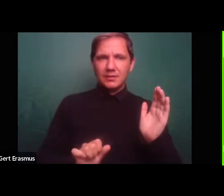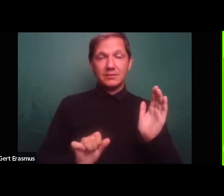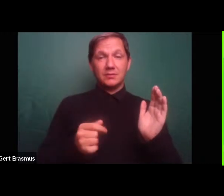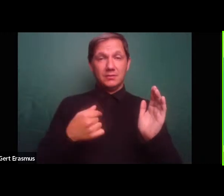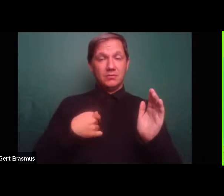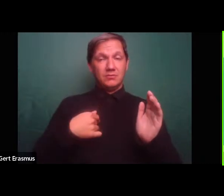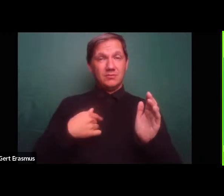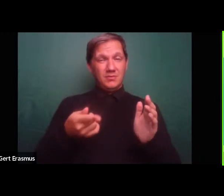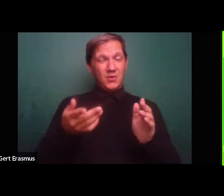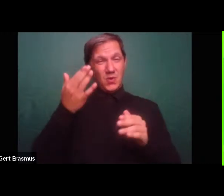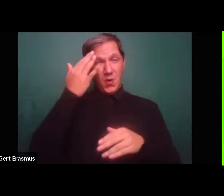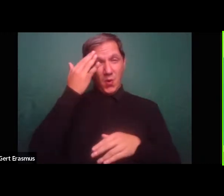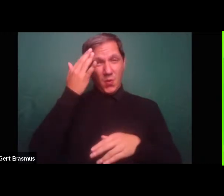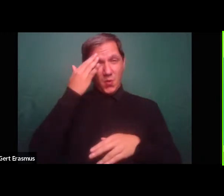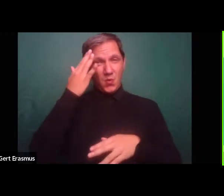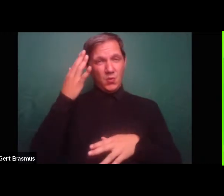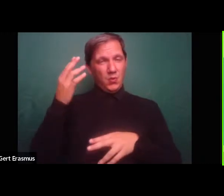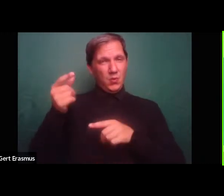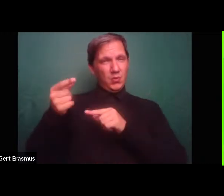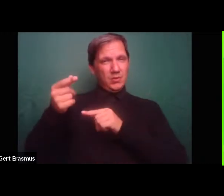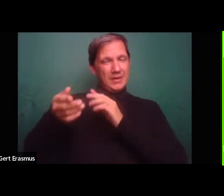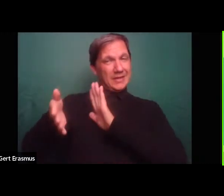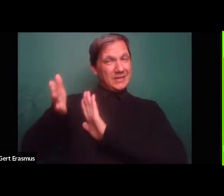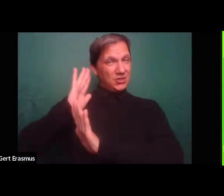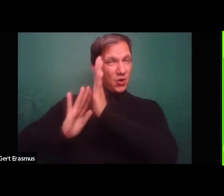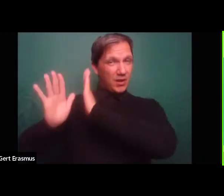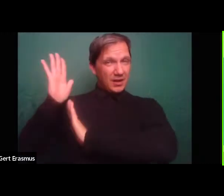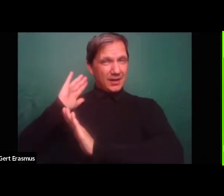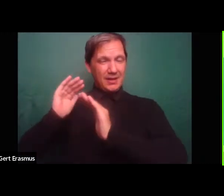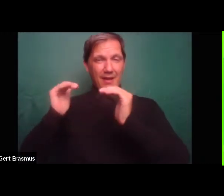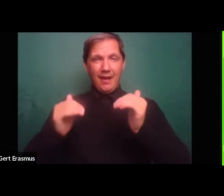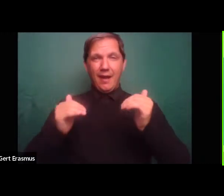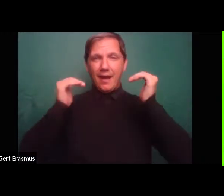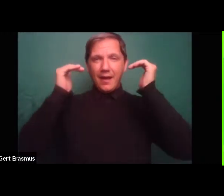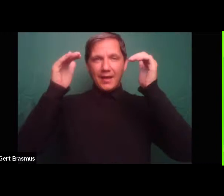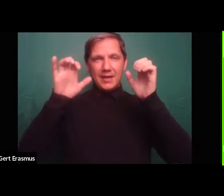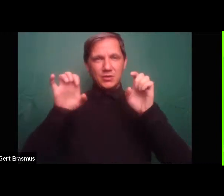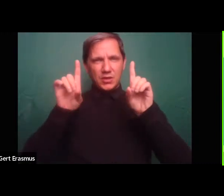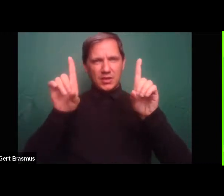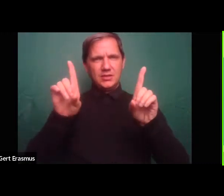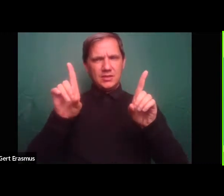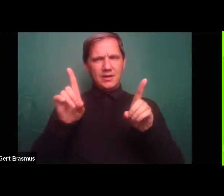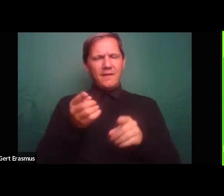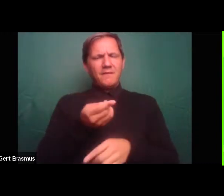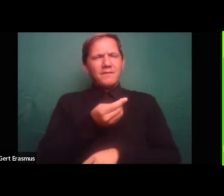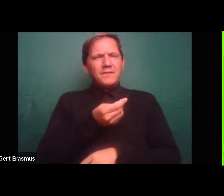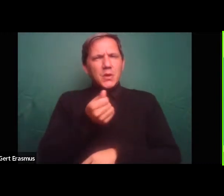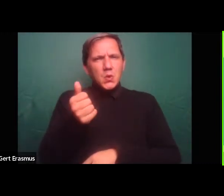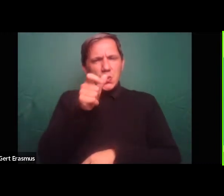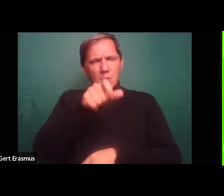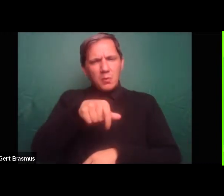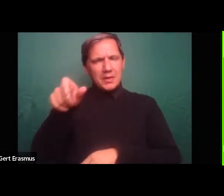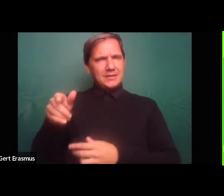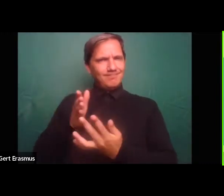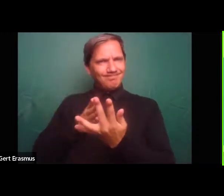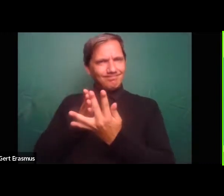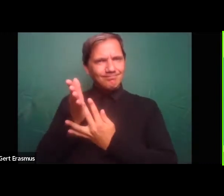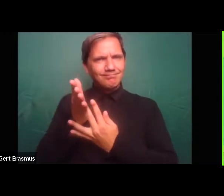of a few. And as we move towards a massified higher education system with various forms